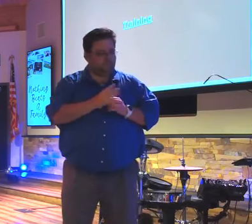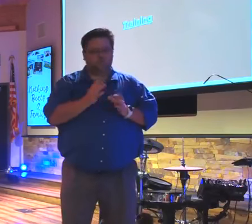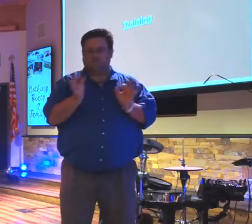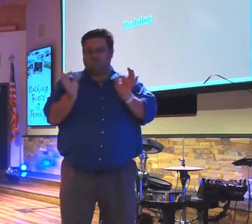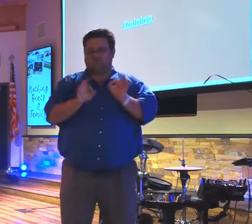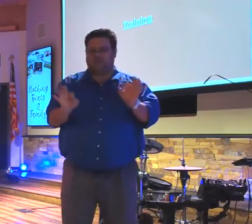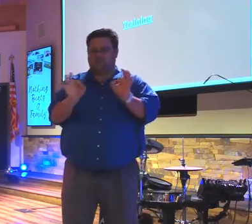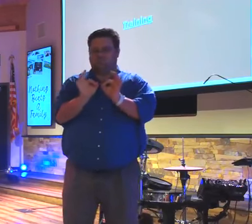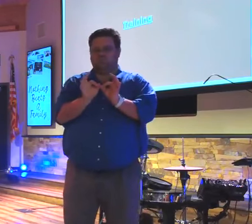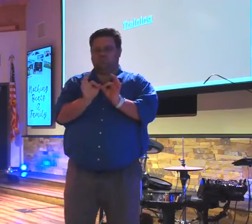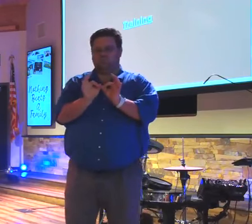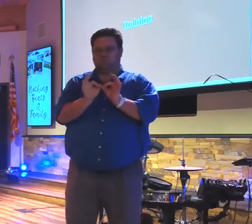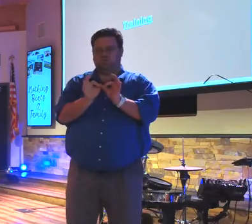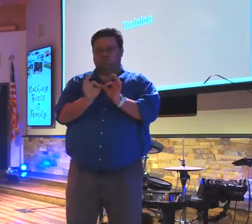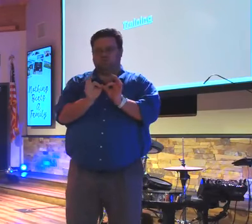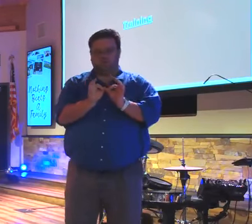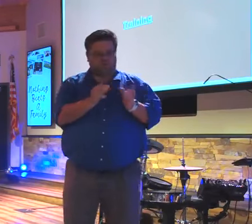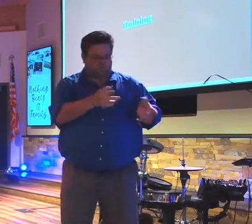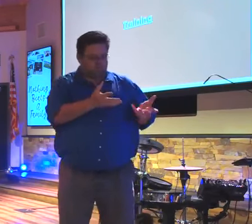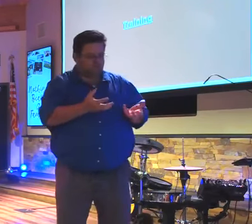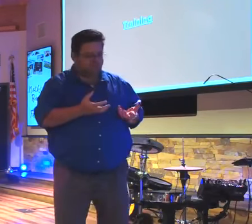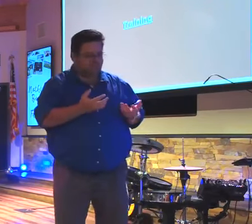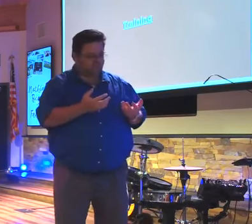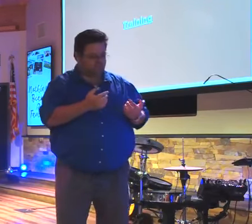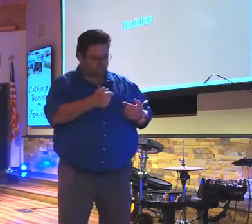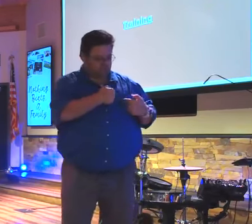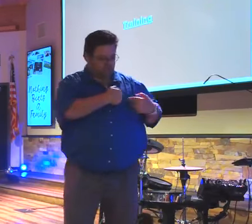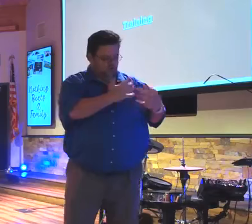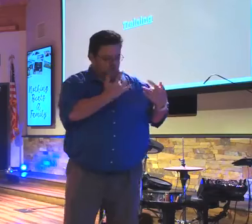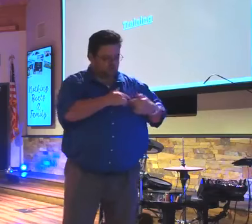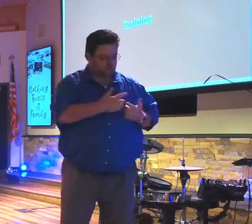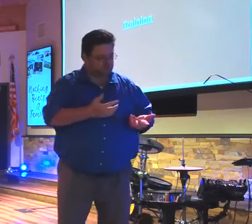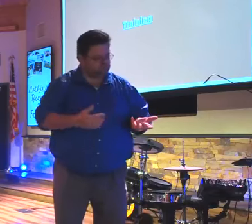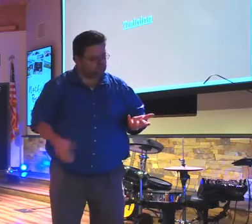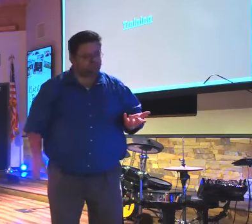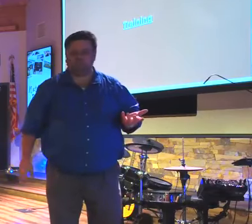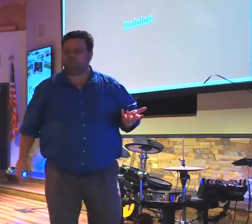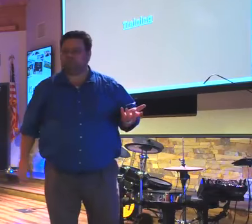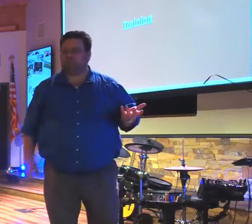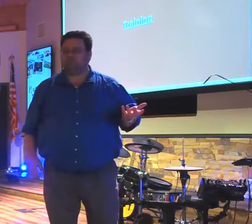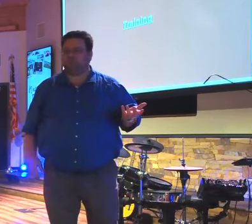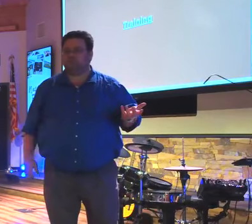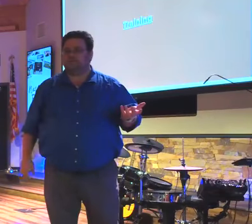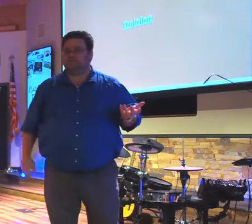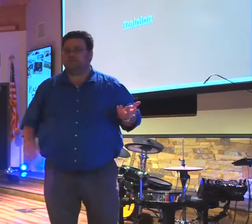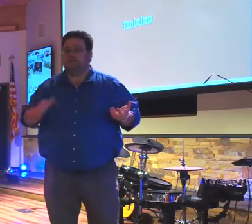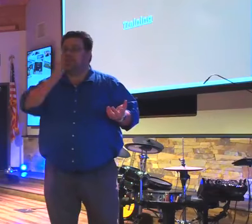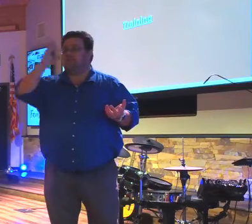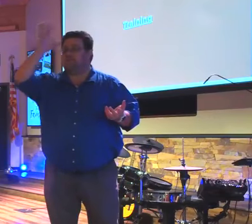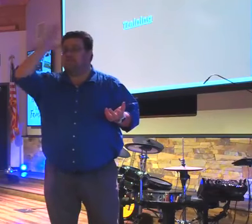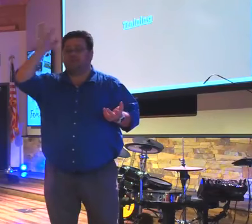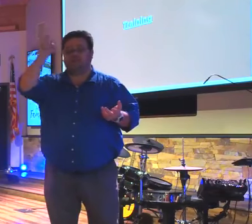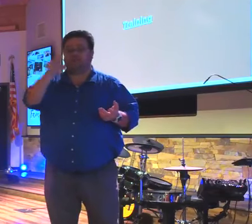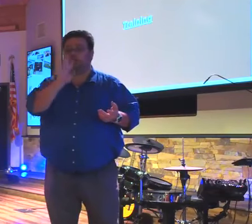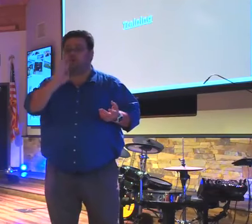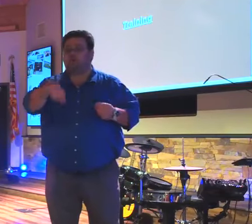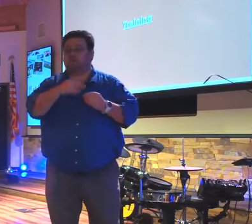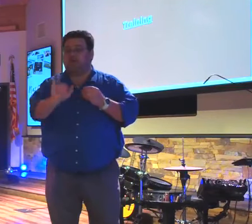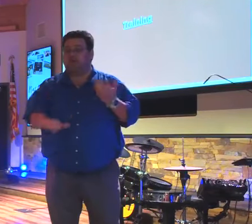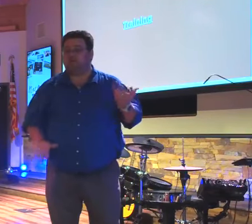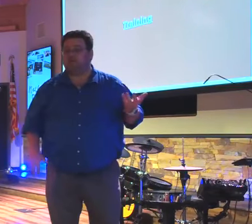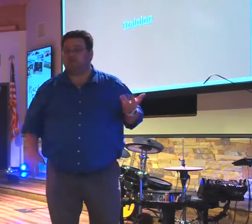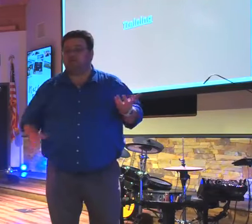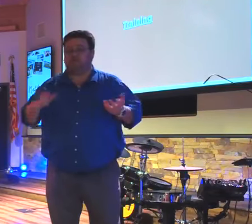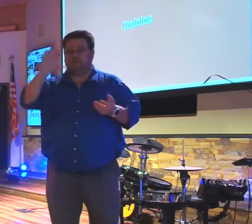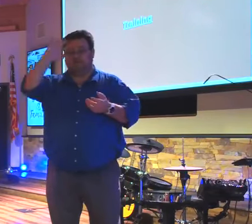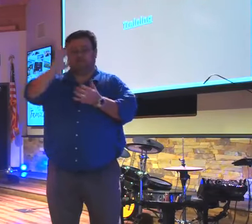values do I want my children to possess? That's a good question. I think every parent should talk about that, think about that. I think if it's a